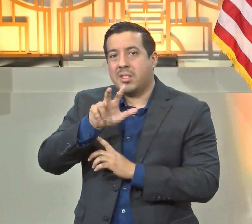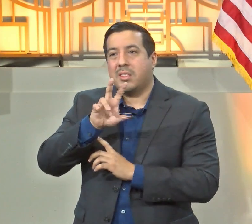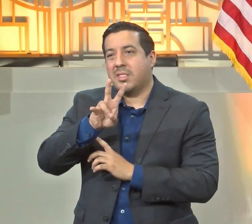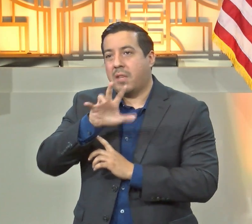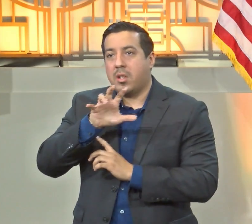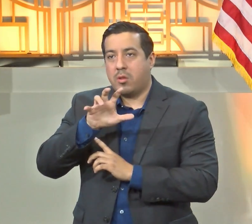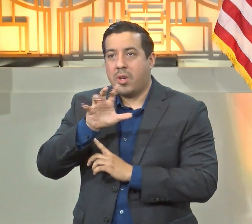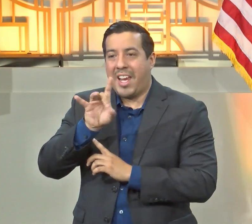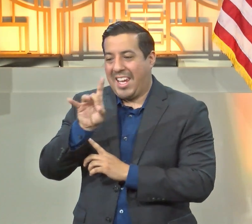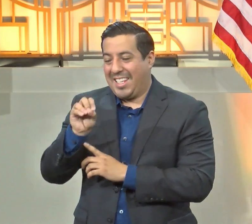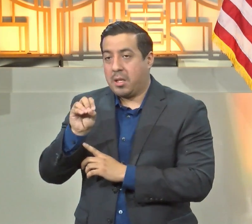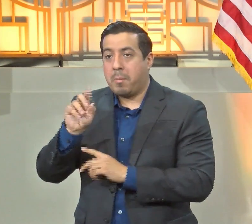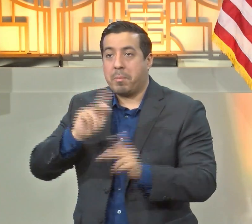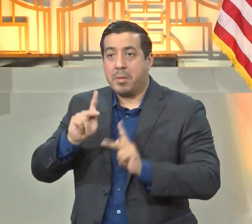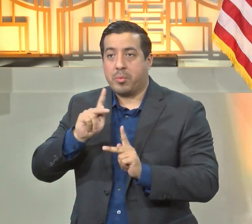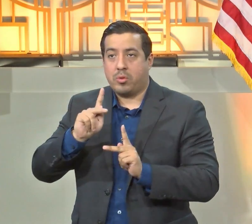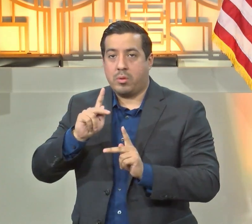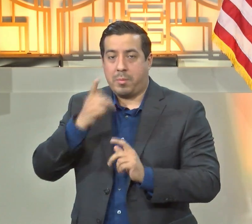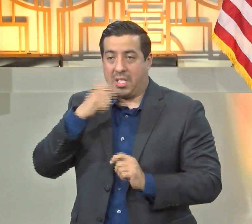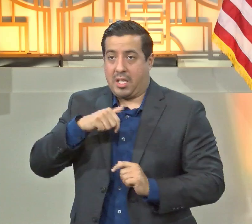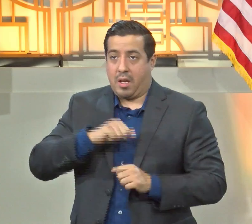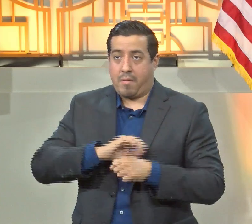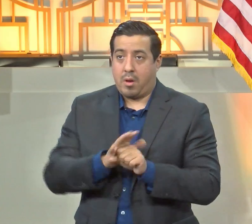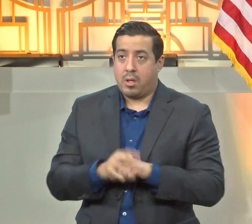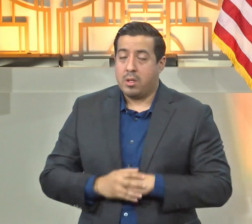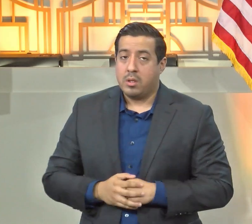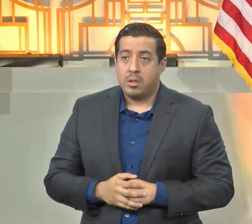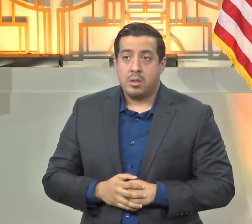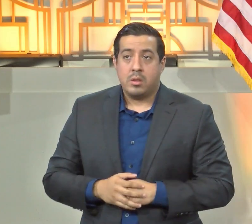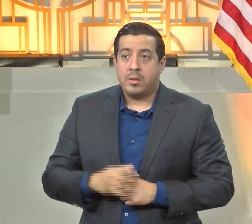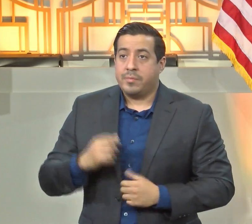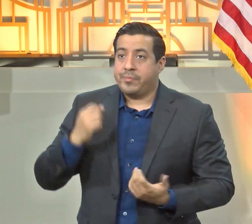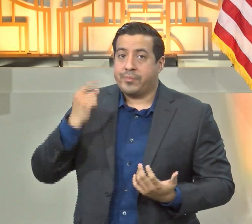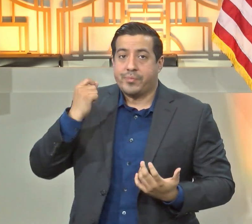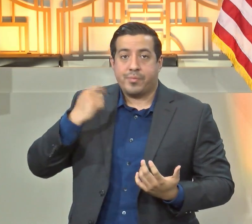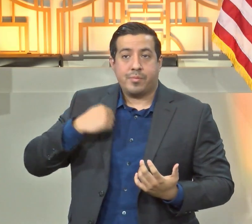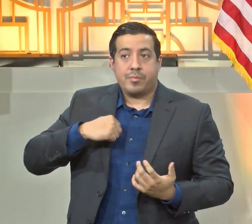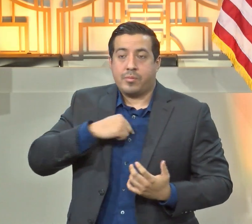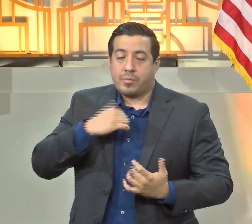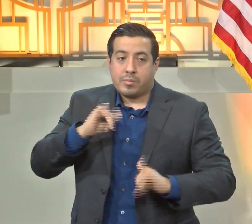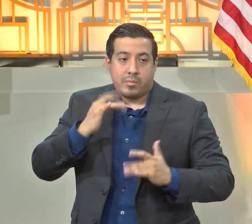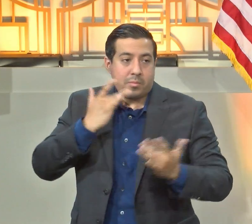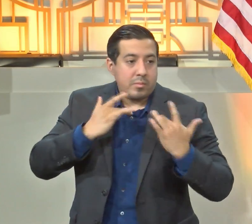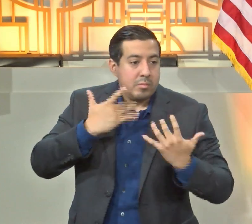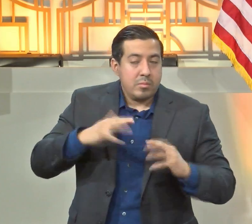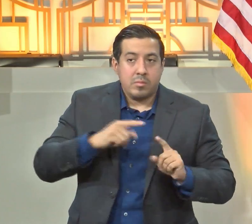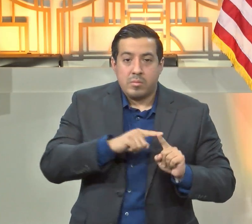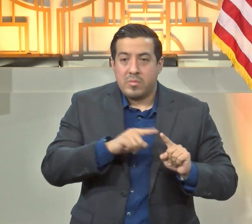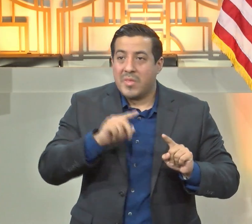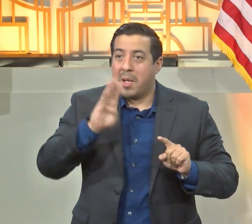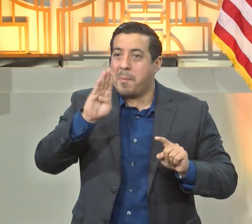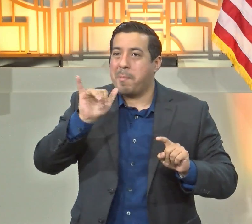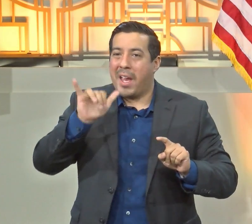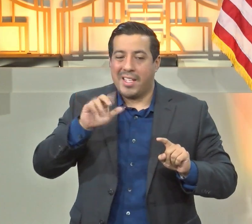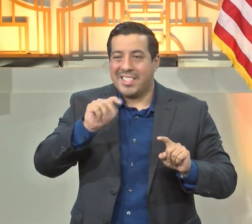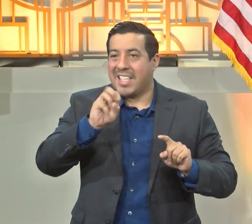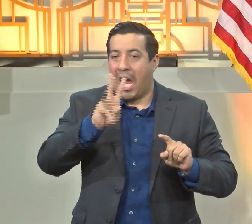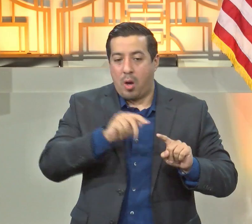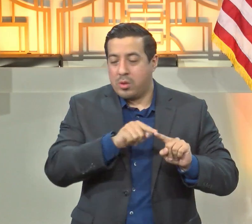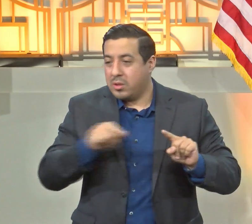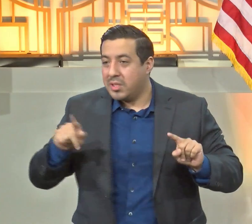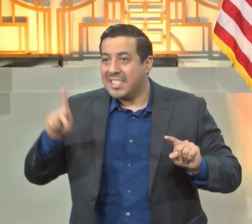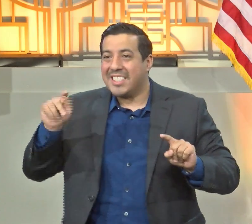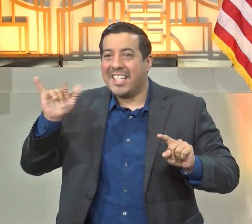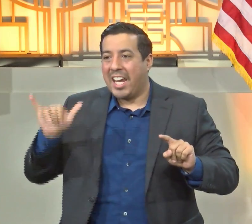2,780 people to this virus. No corner has been spared. From Baytown to Katy, everyone has